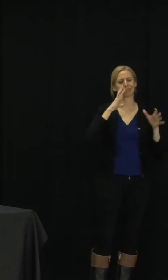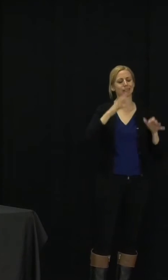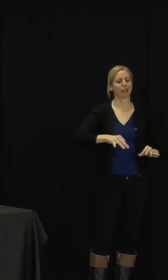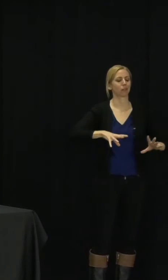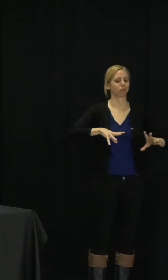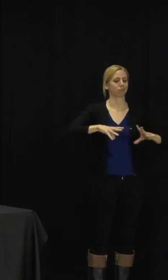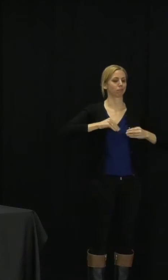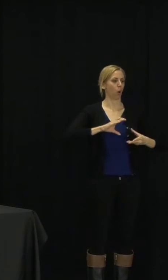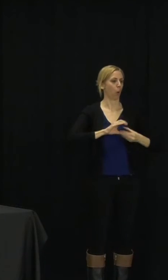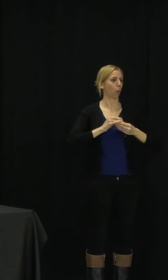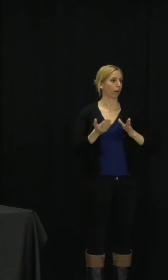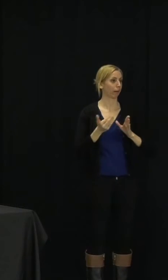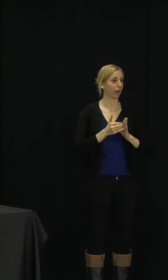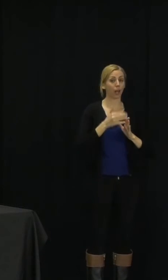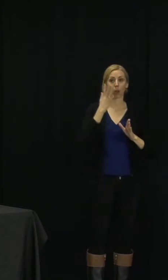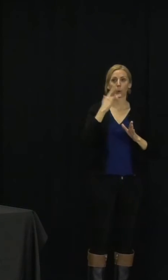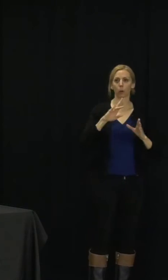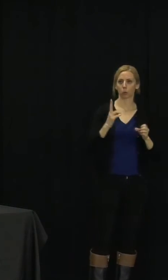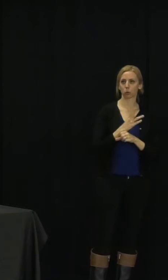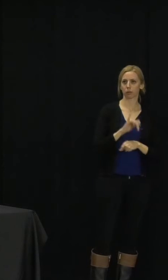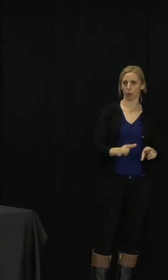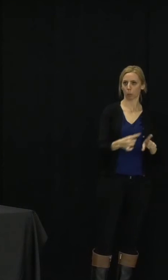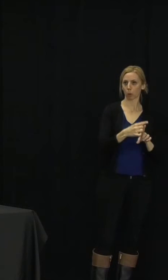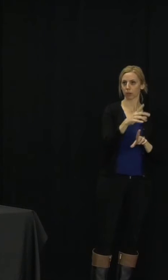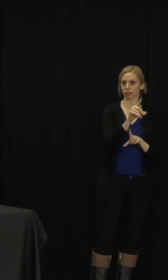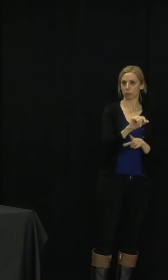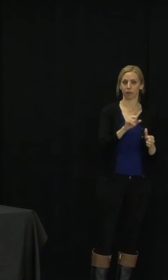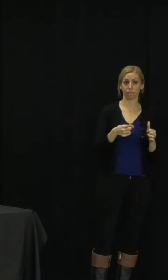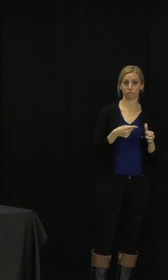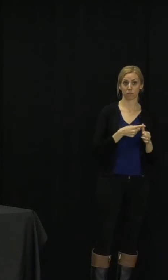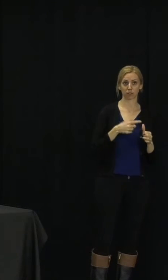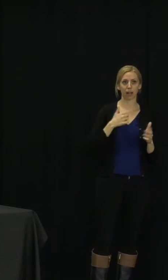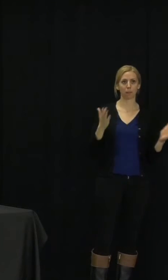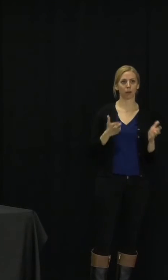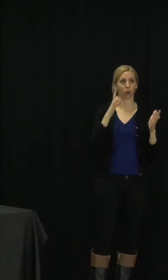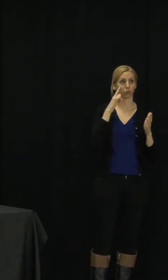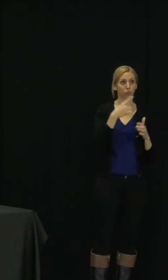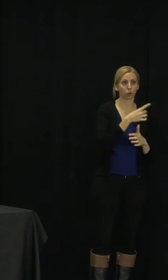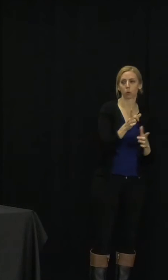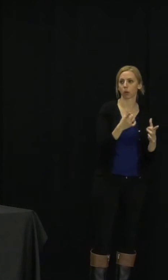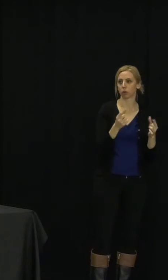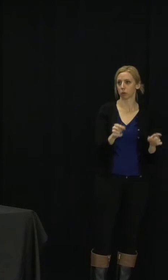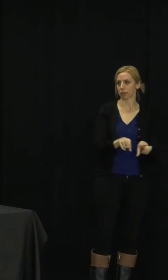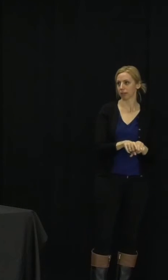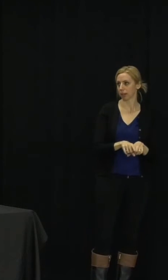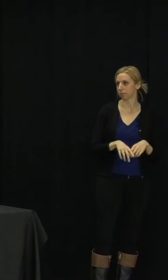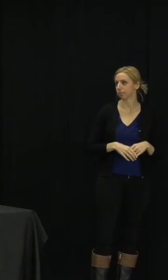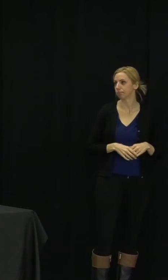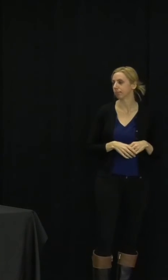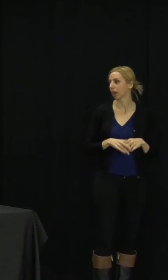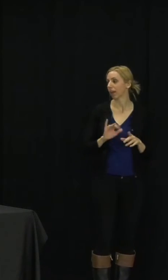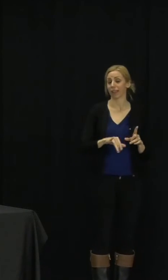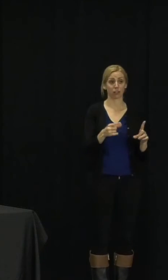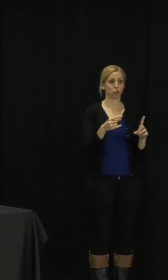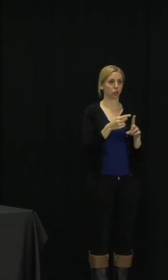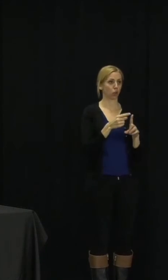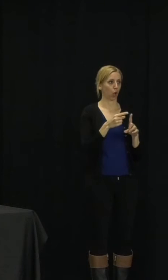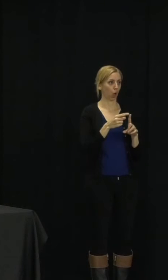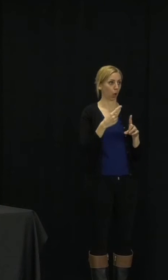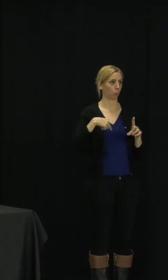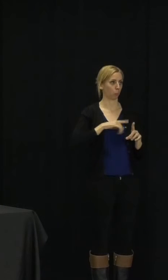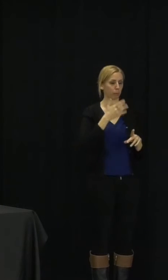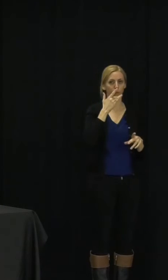ask for that. And when we have those diverse folks as members of our team, how can we support them and acknowledge them? Because, let's